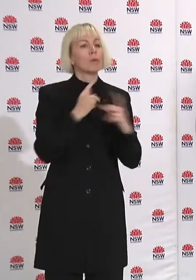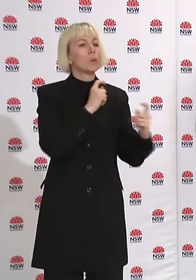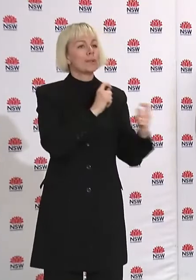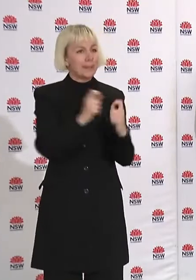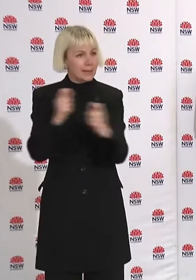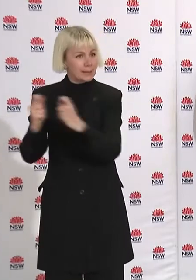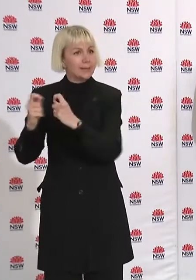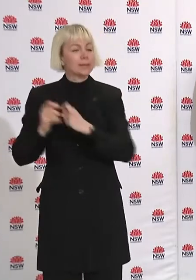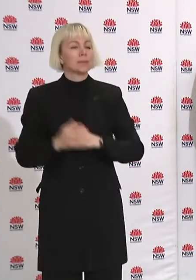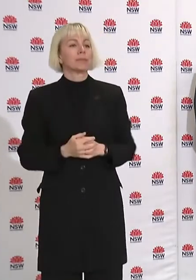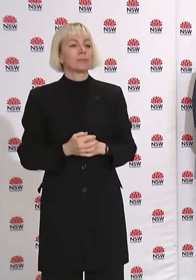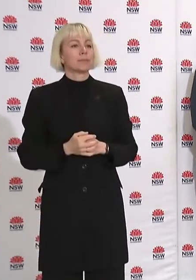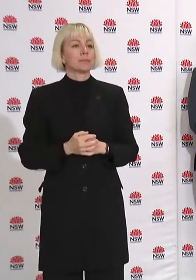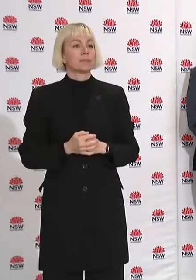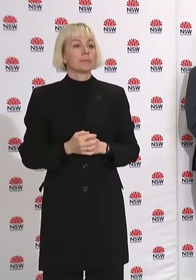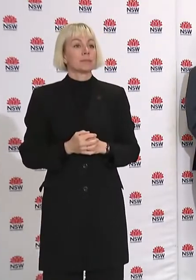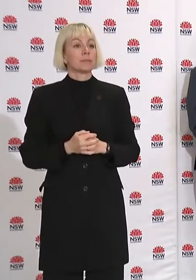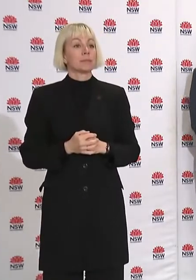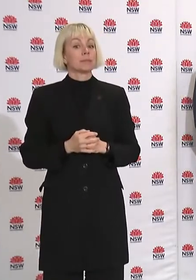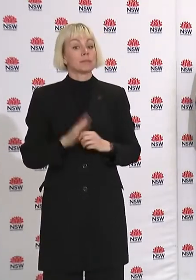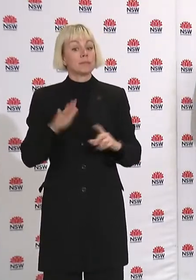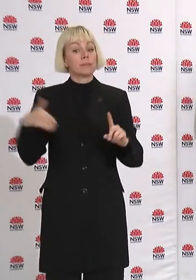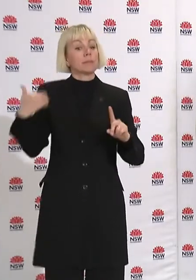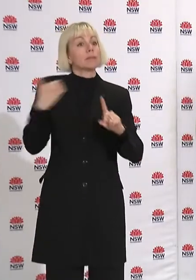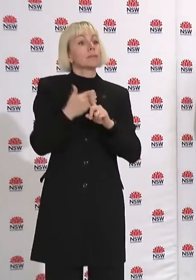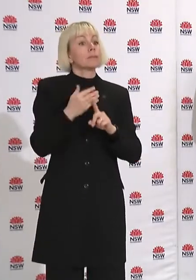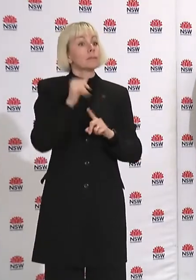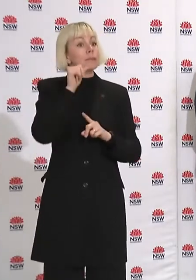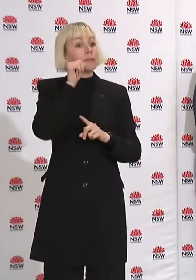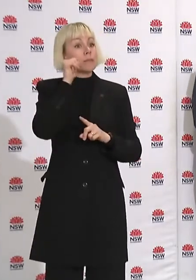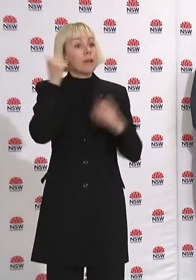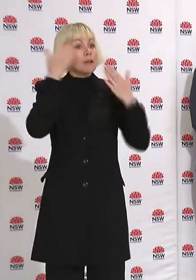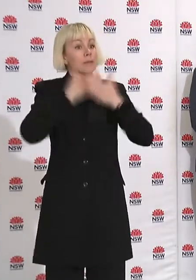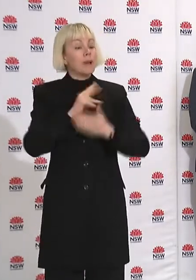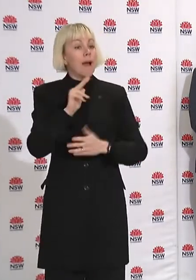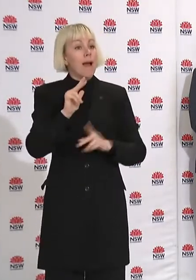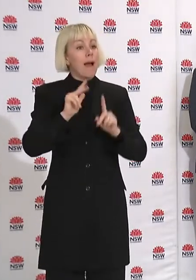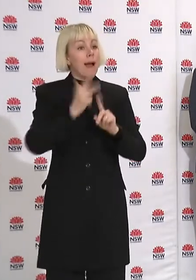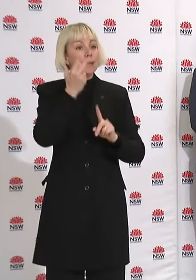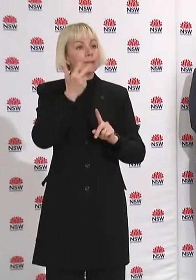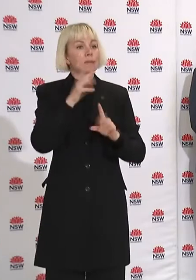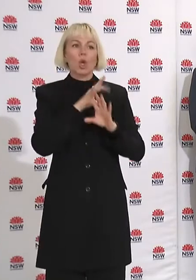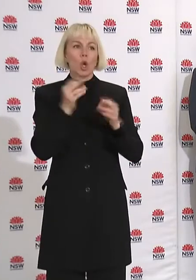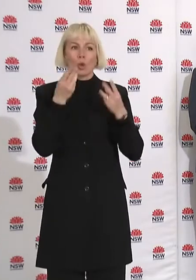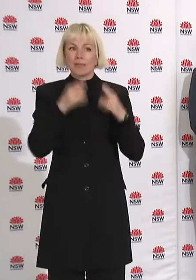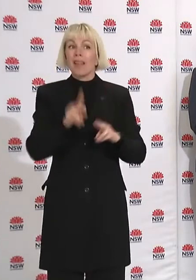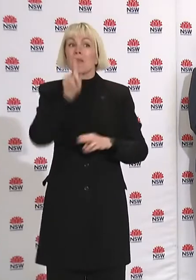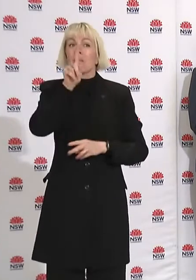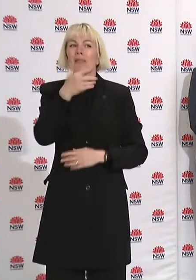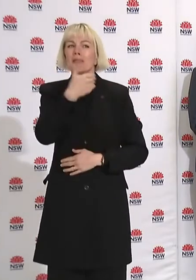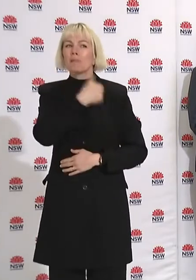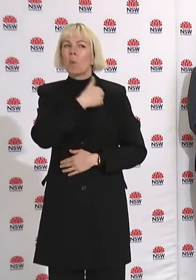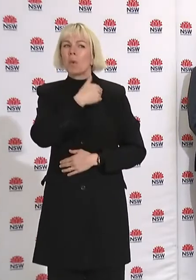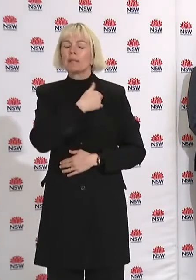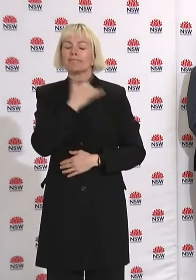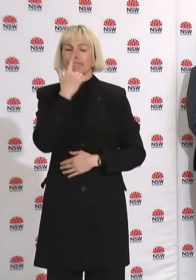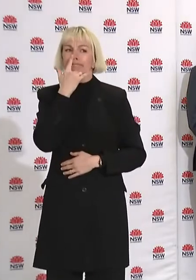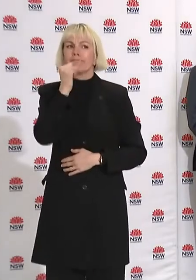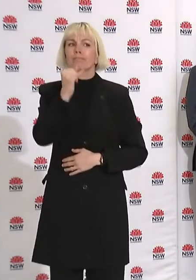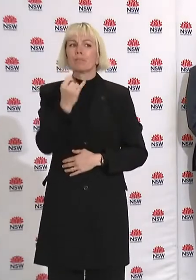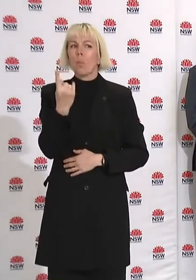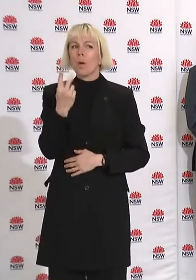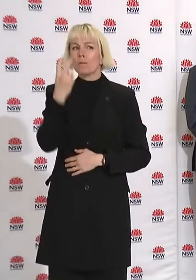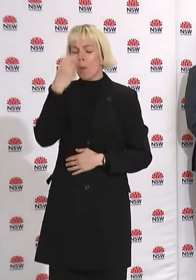data, as the Premier has said, tragically, an 89-year-old male has died, and we won't be releasing further information